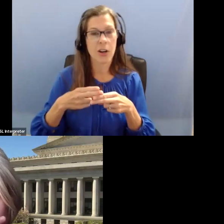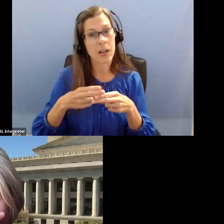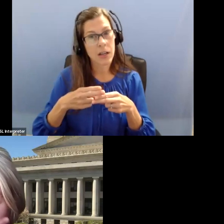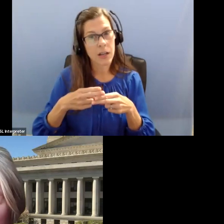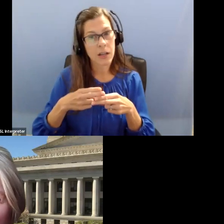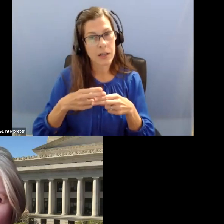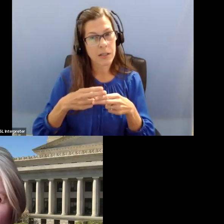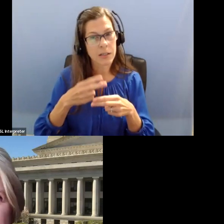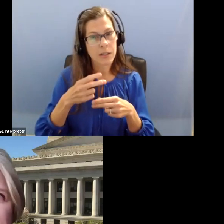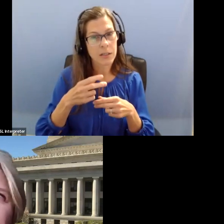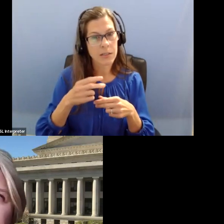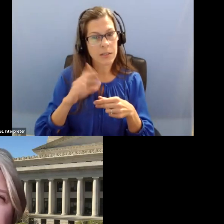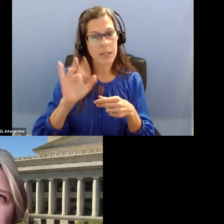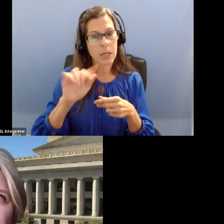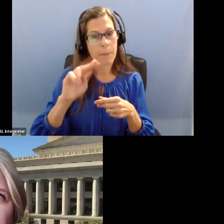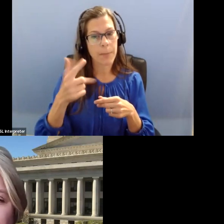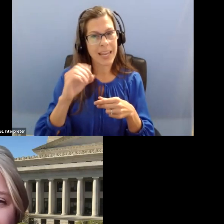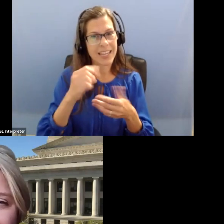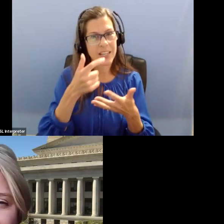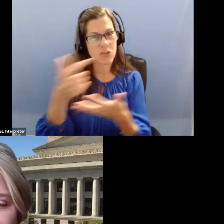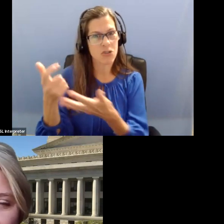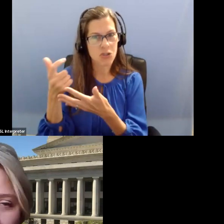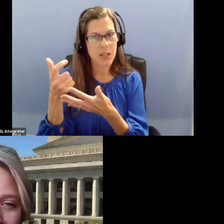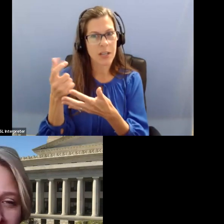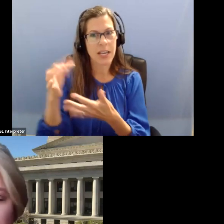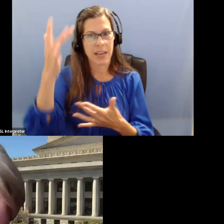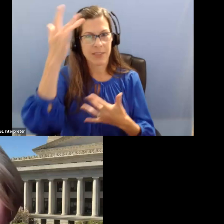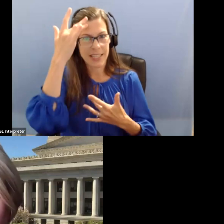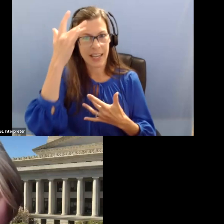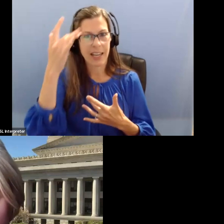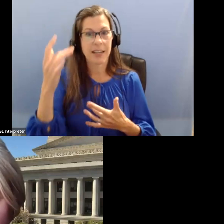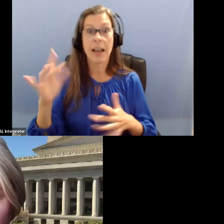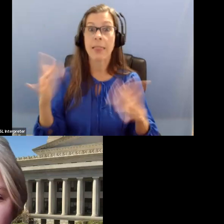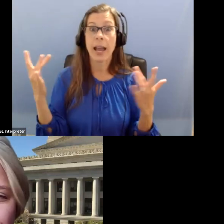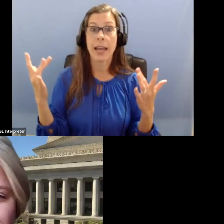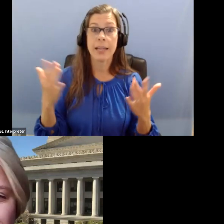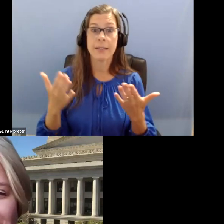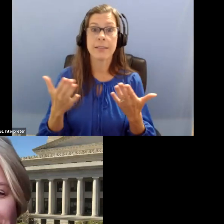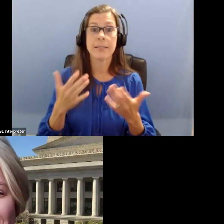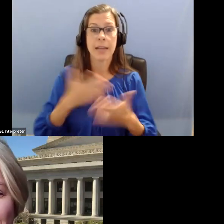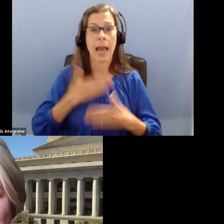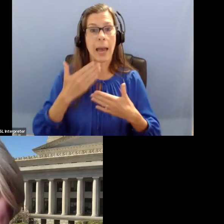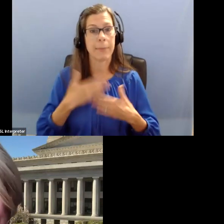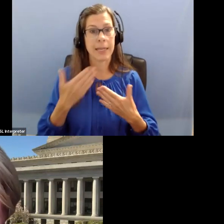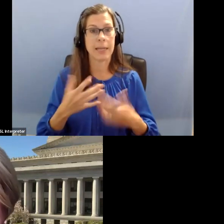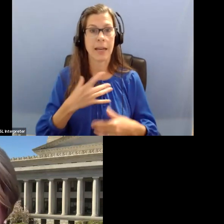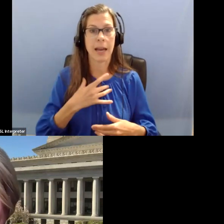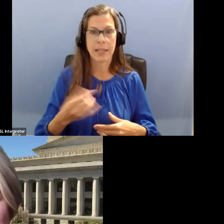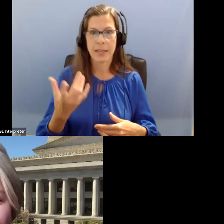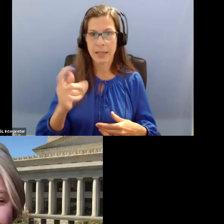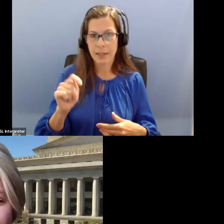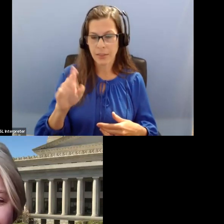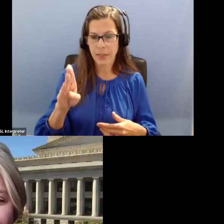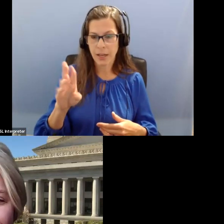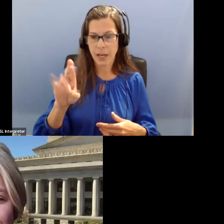binge-worthy show, especially if I'm feeling sick, I always look for like light and easy to watch and happy. So I really liked the Bridgerton shows on